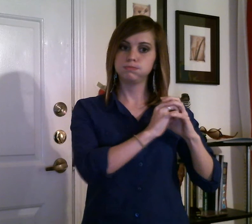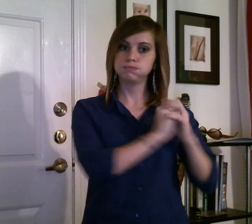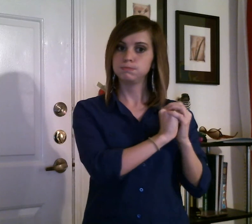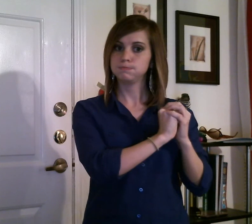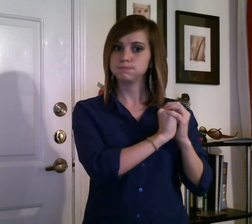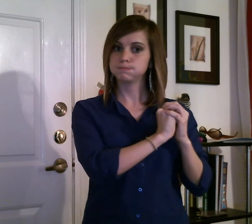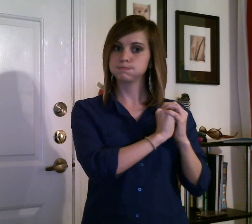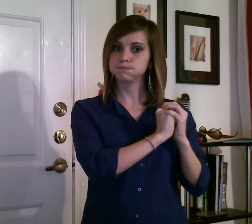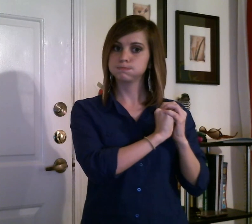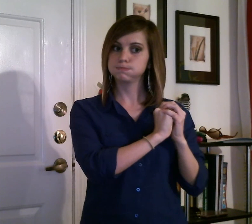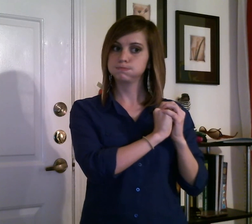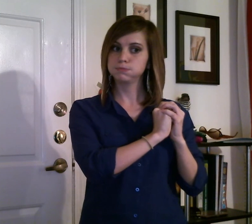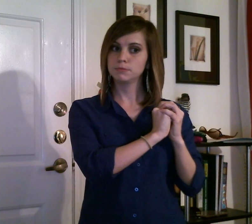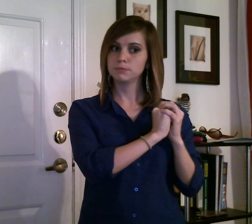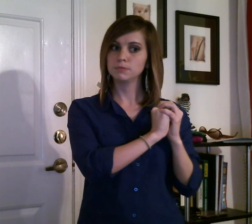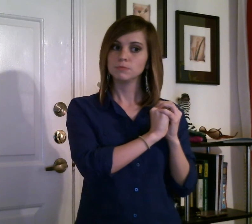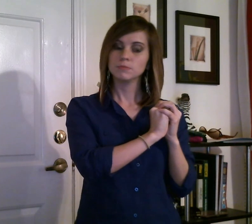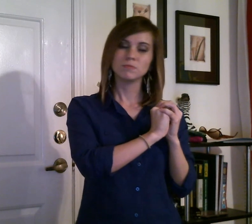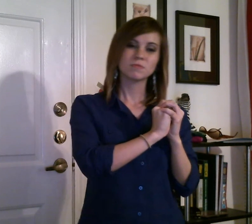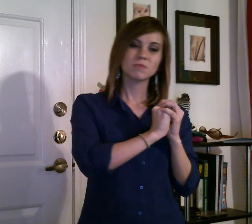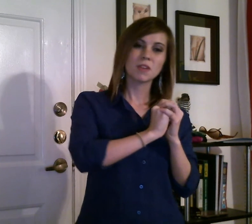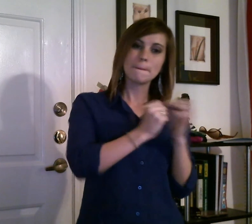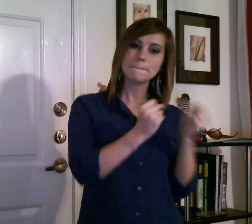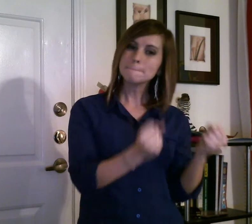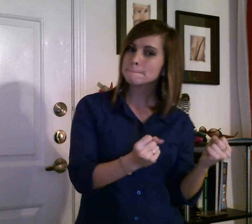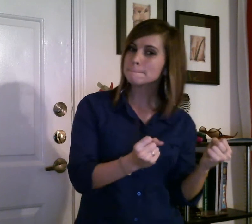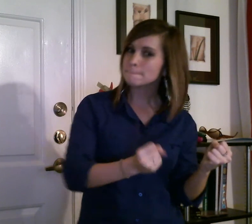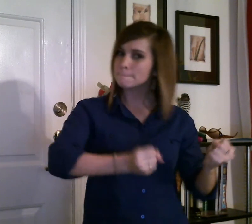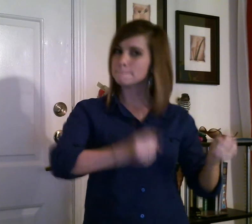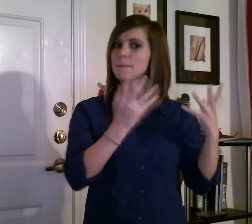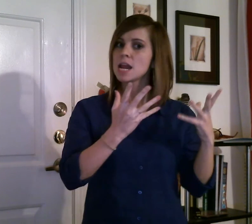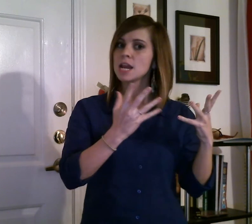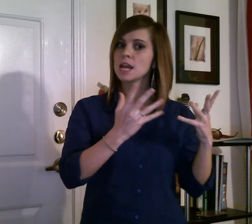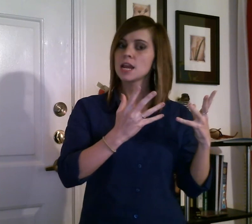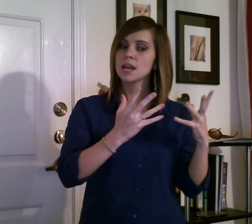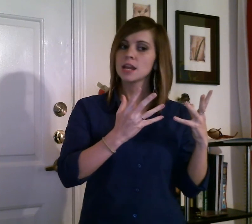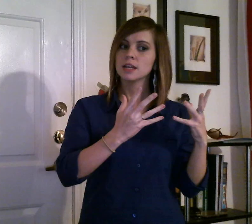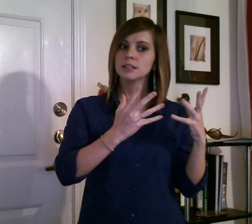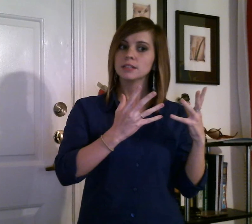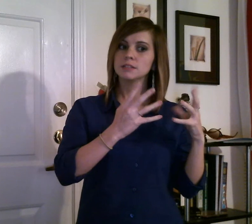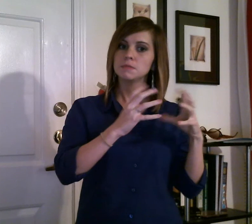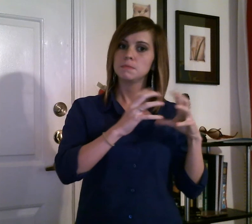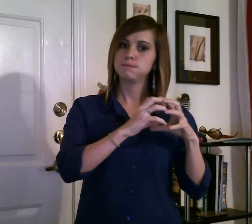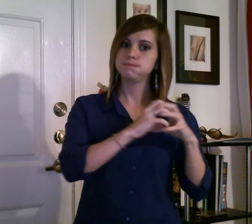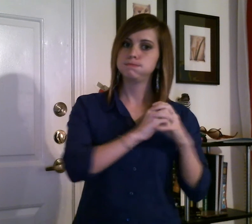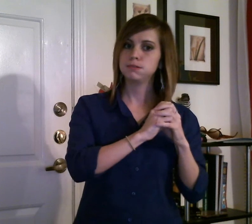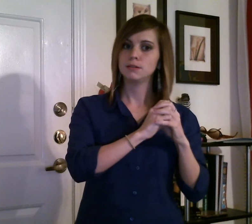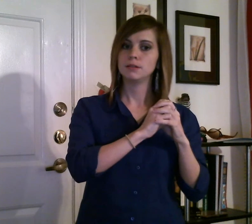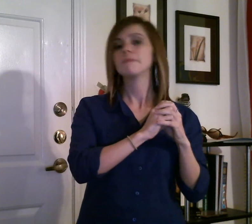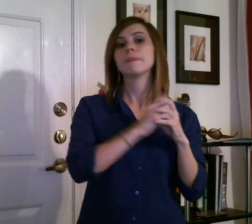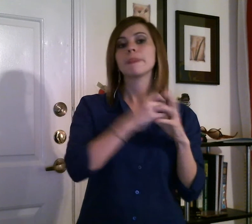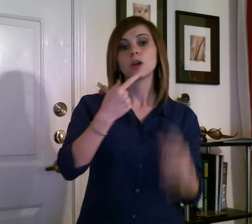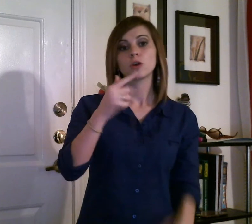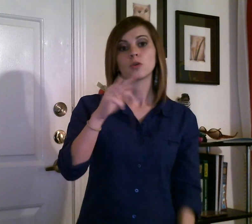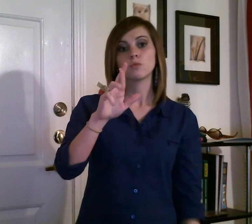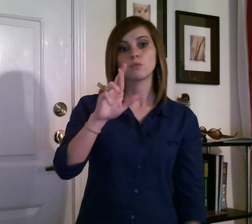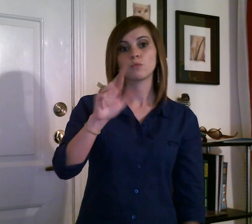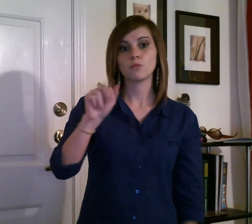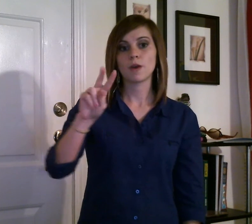idea. There's a huge amount of inward pressure from gravity, from everything that wants to get to that center of mass of